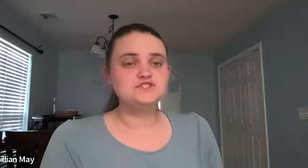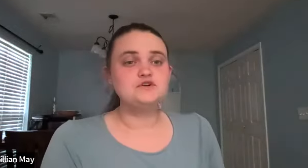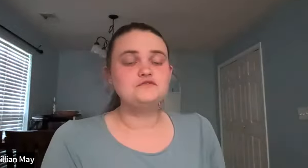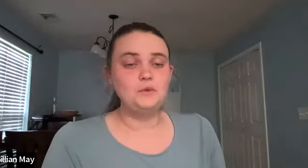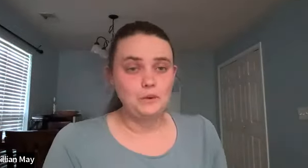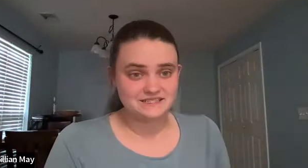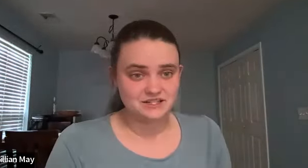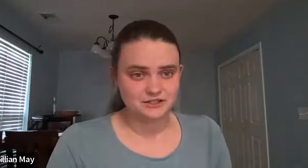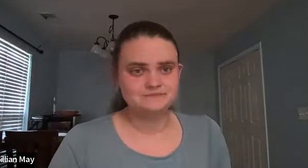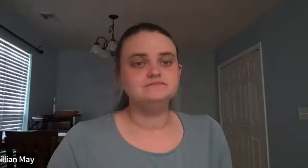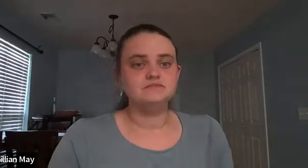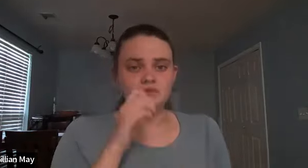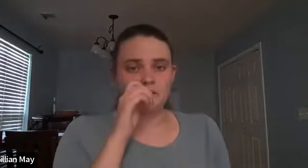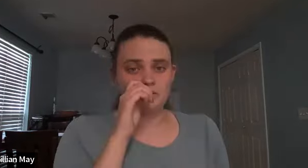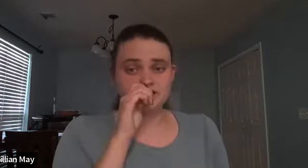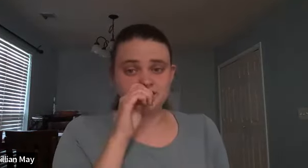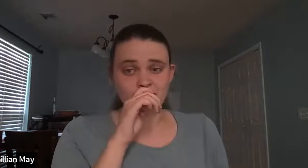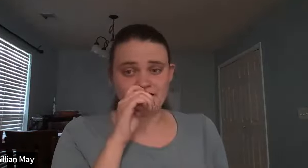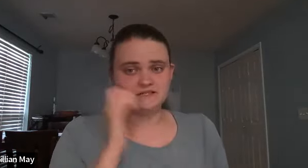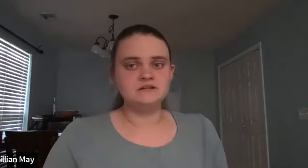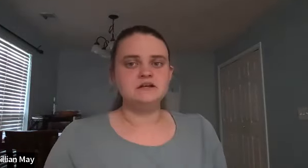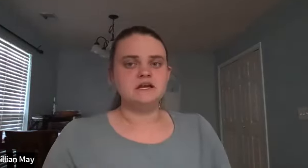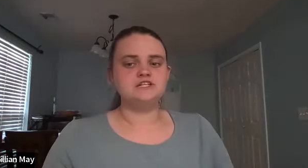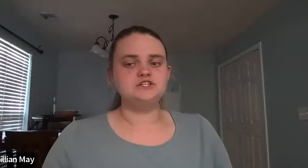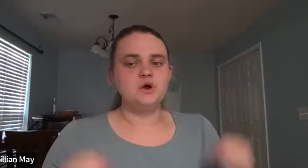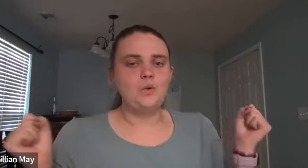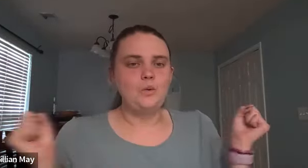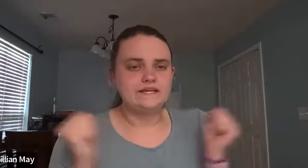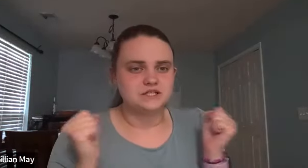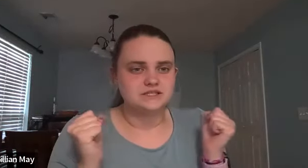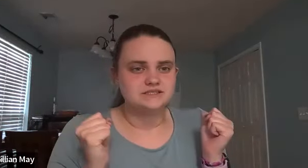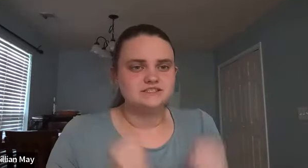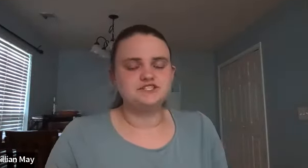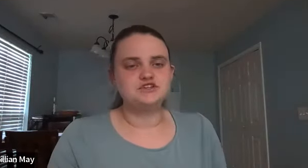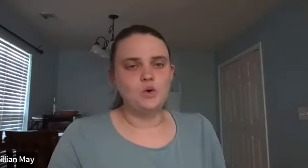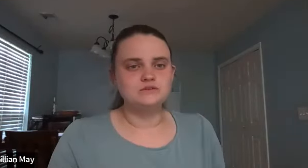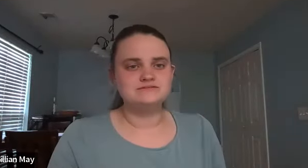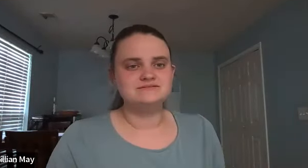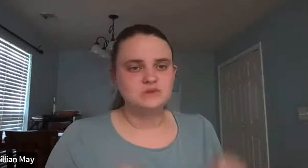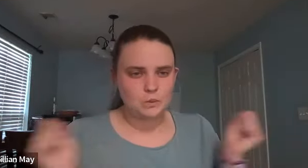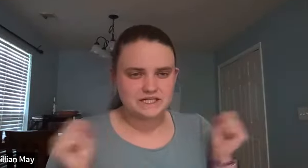So for winter, what you do for winter is you go winter. So it's just cold, winter.